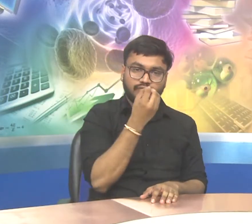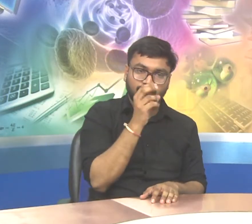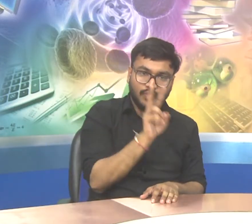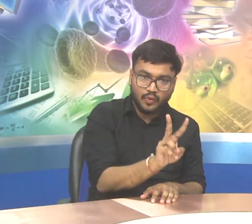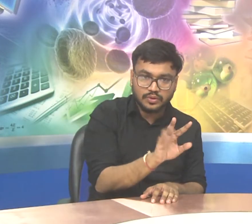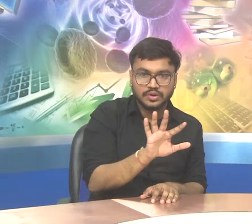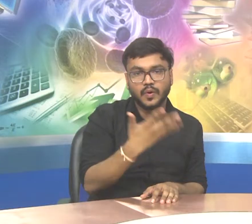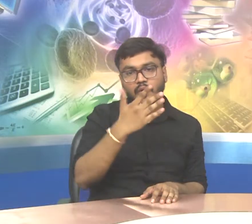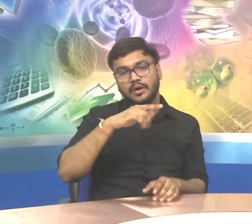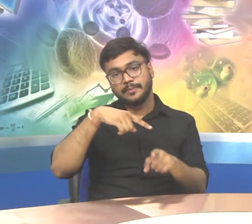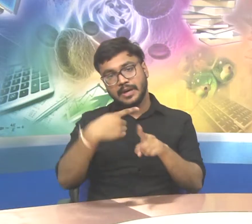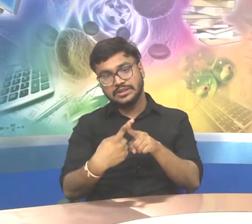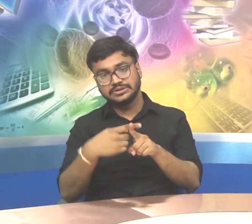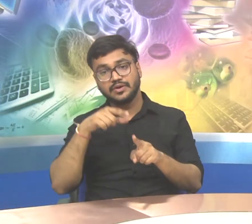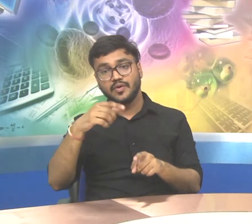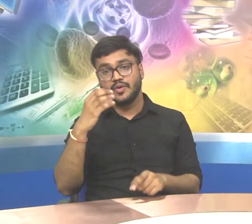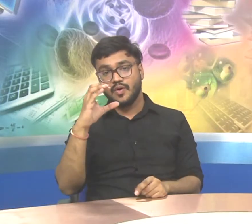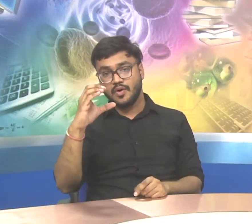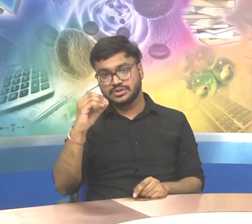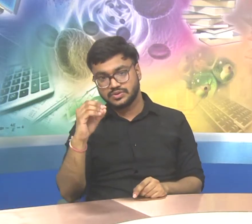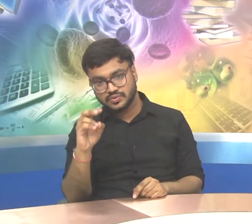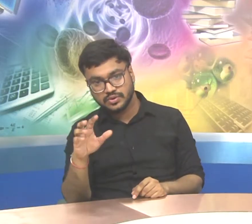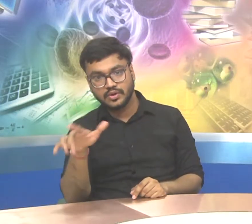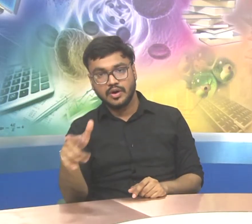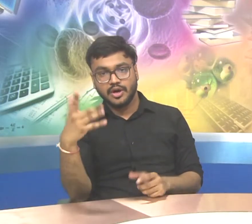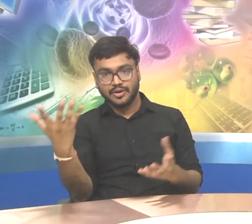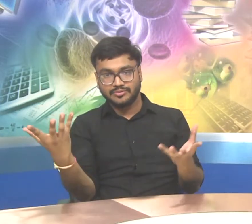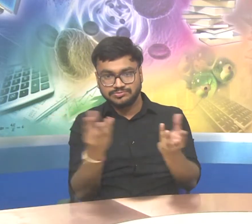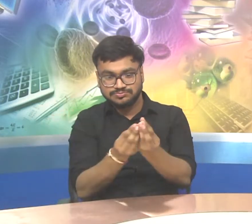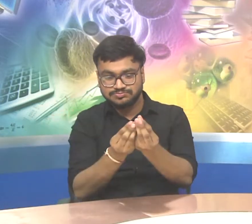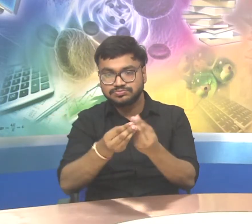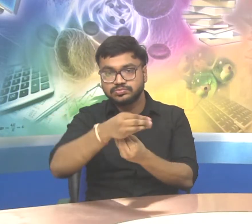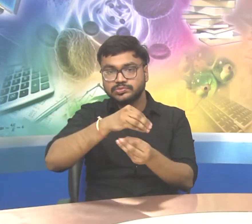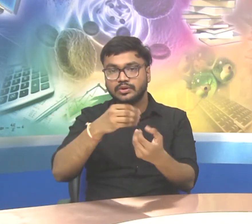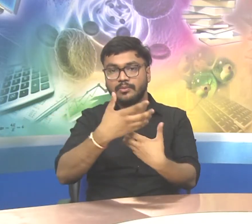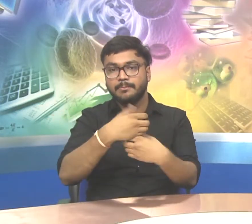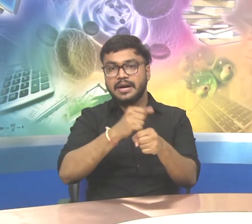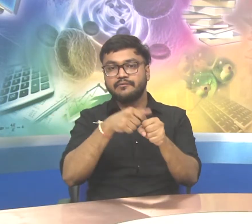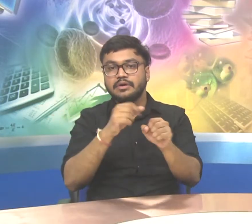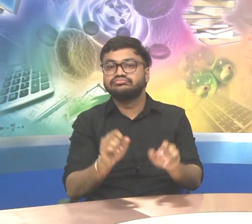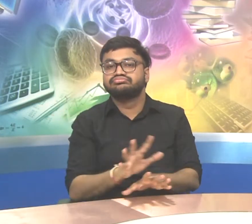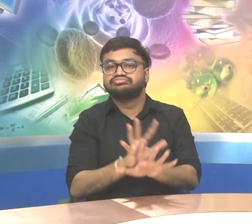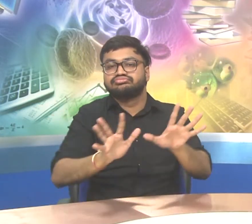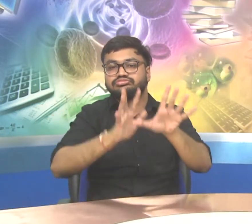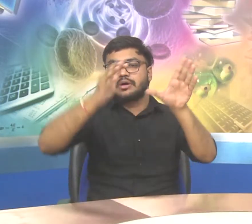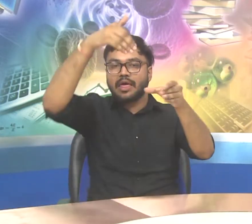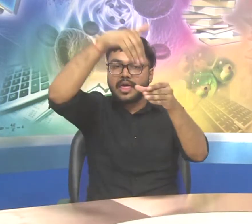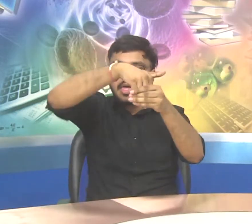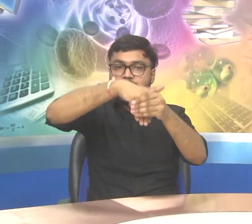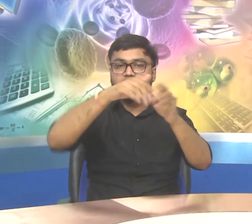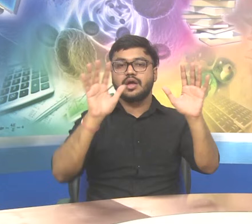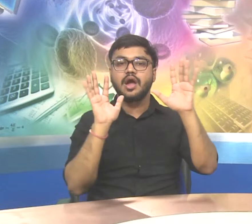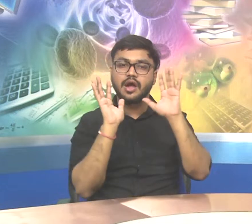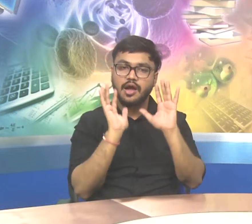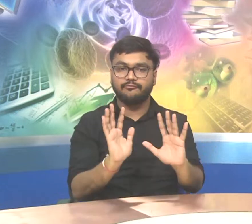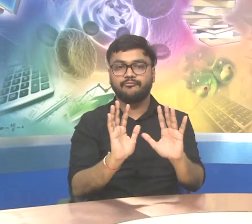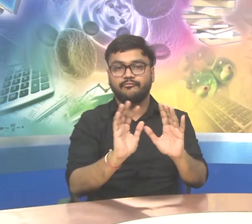Along with these, small amounts of gases like carbon dioxide, CO2